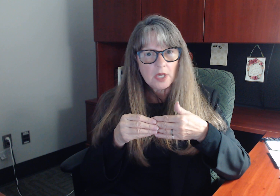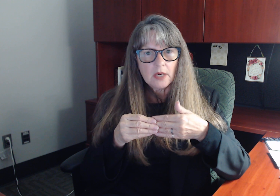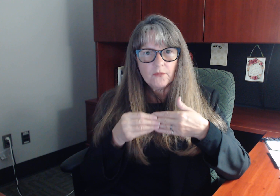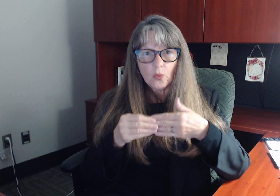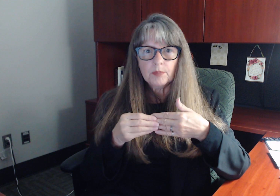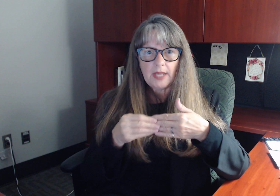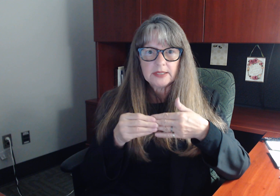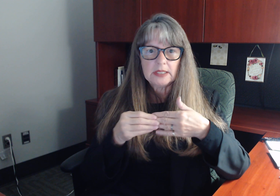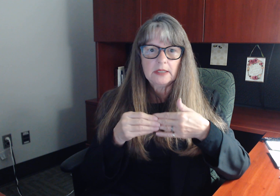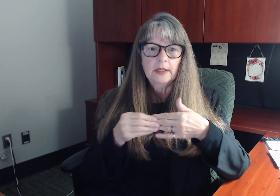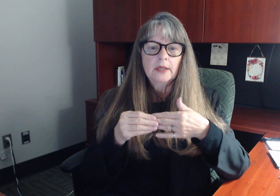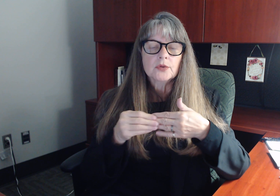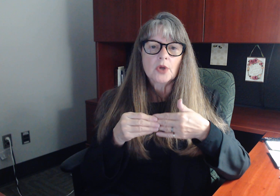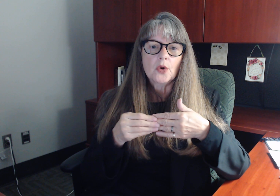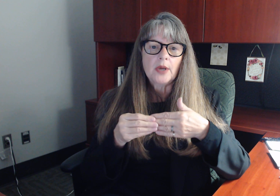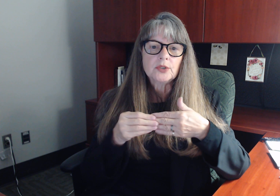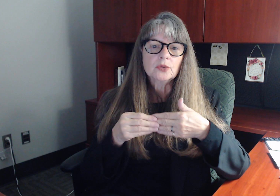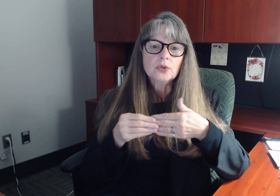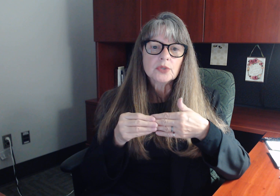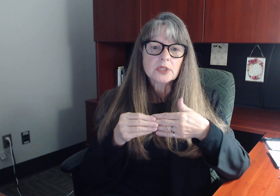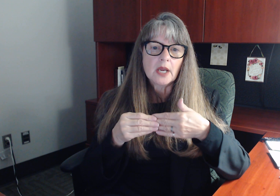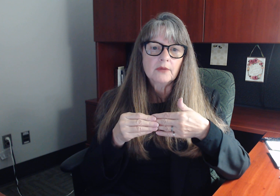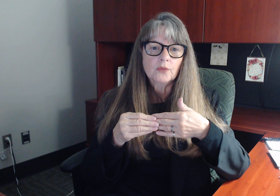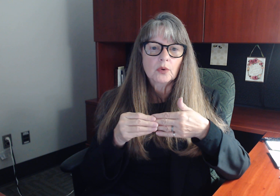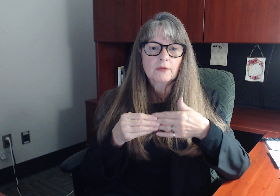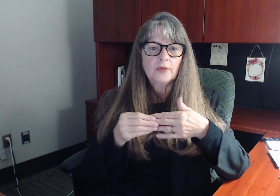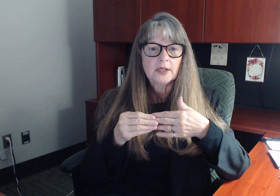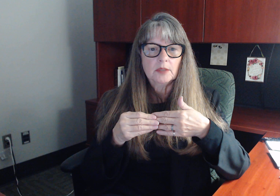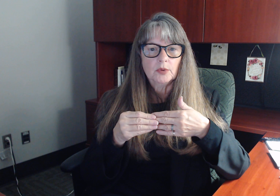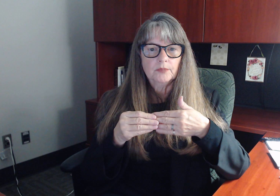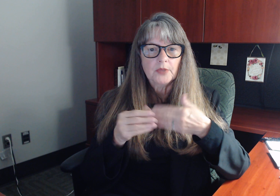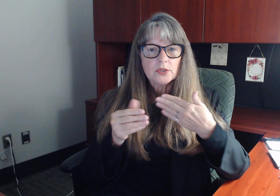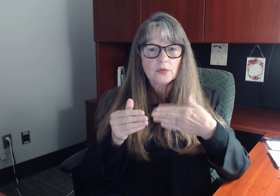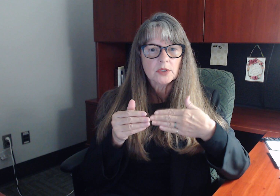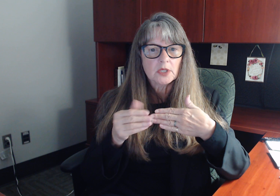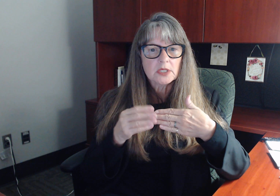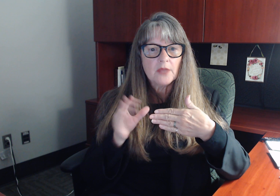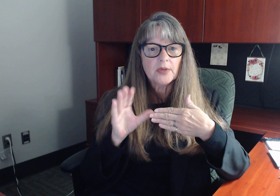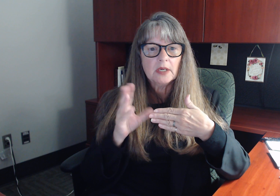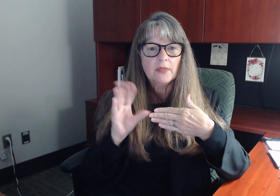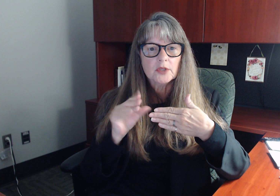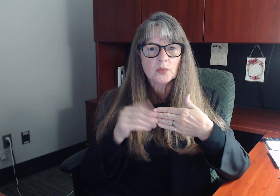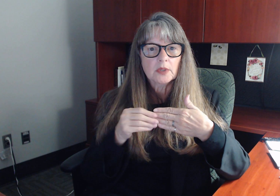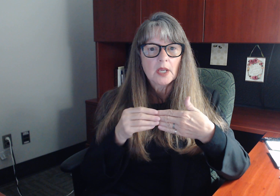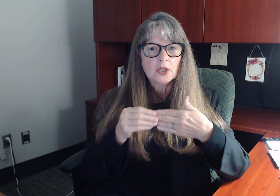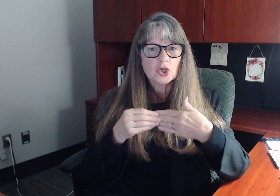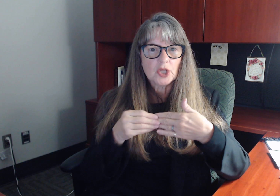for plastic. So I still use the sign for flexible. And so this does nothing, and this one shakes